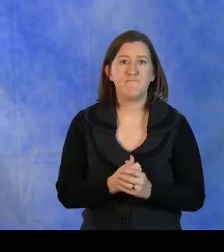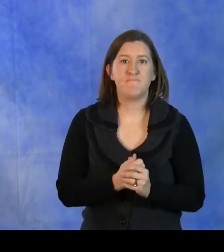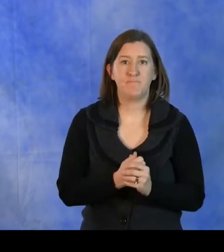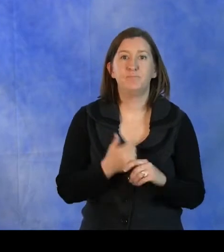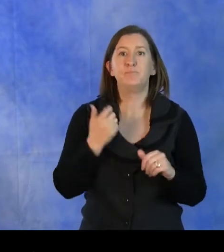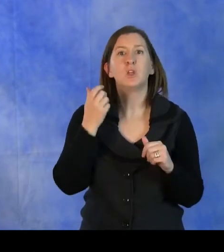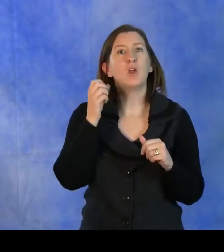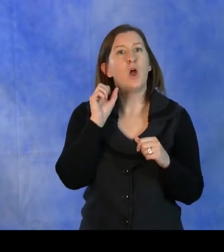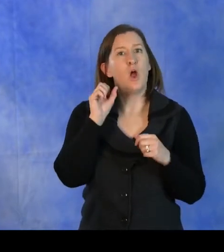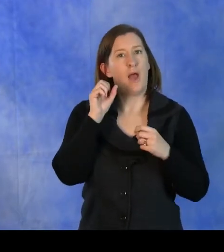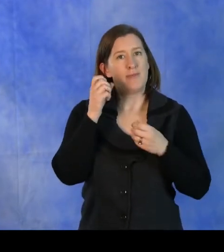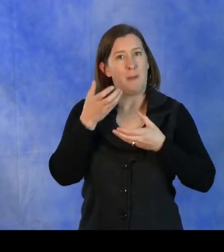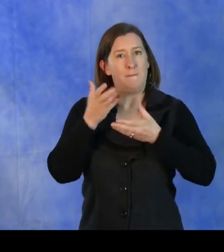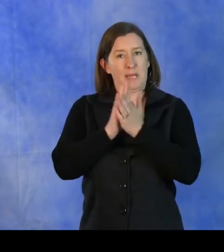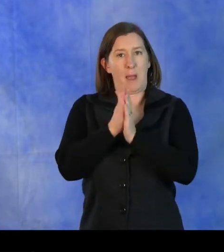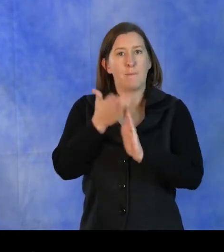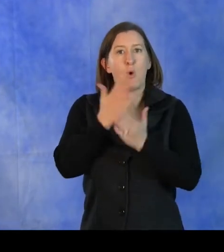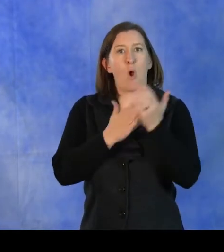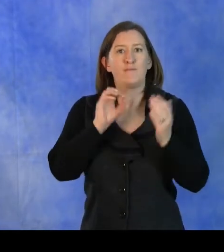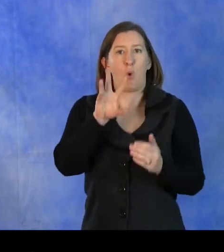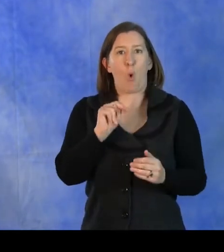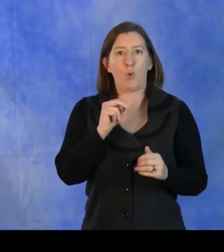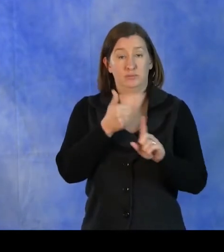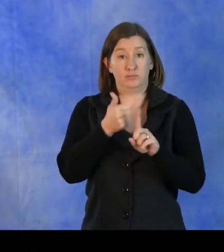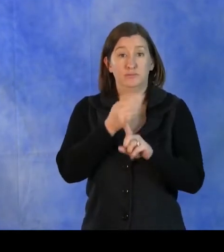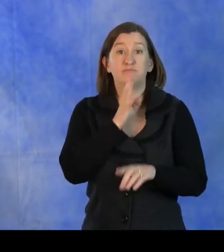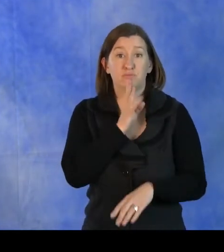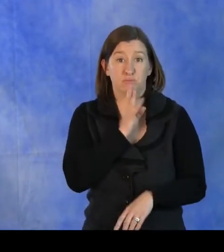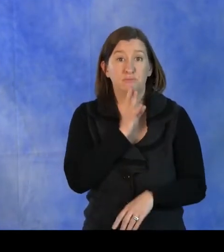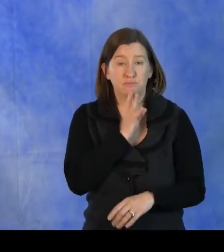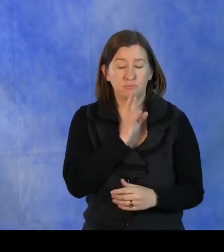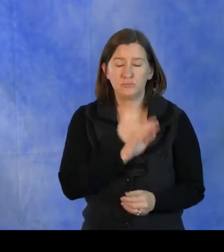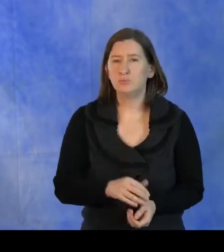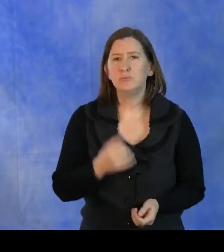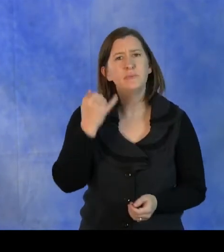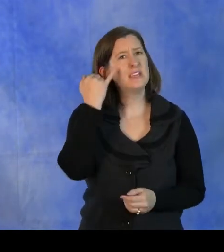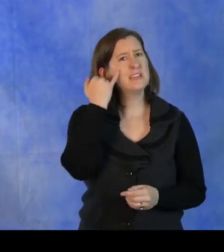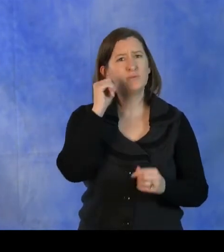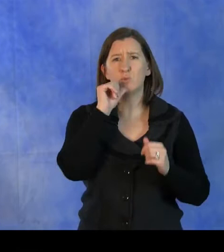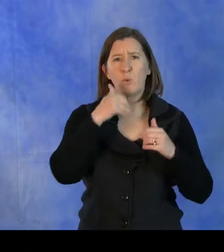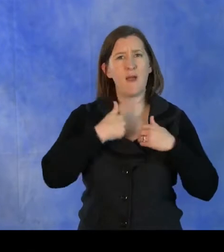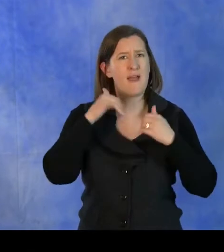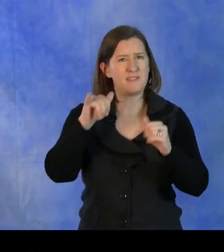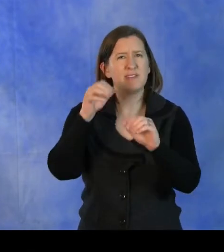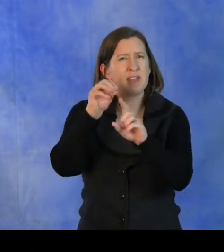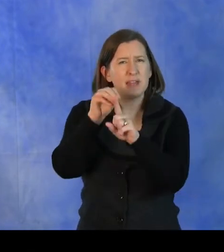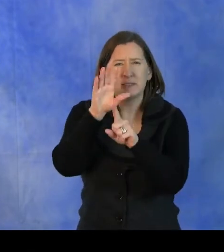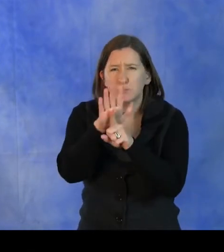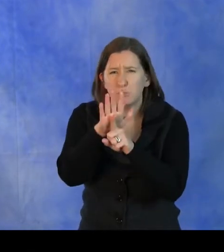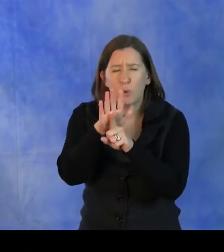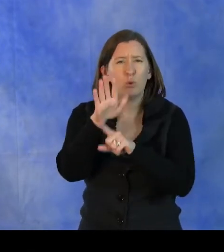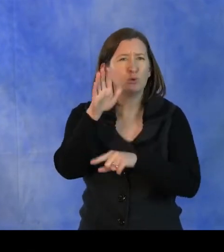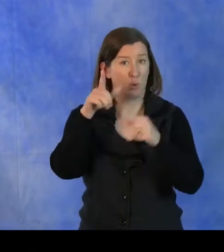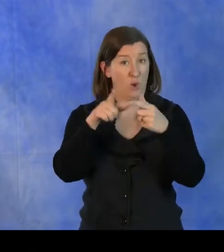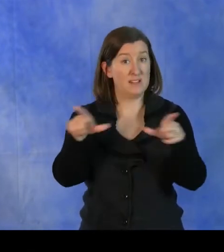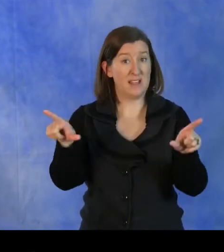So when they're hearing that information, they internalize that information.